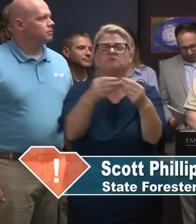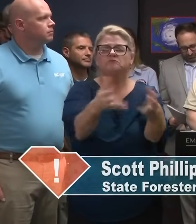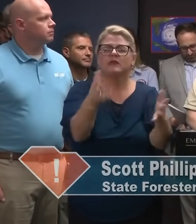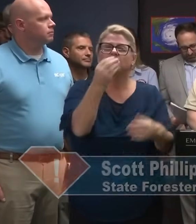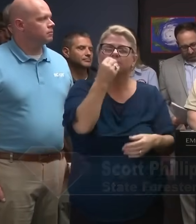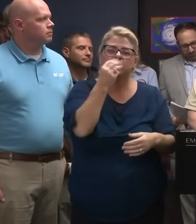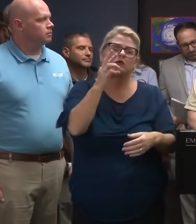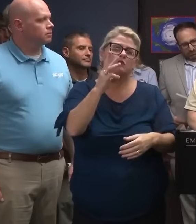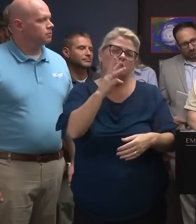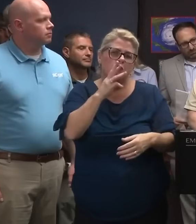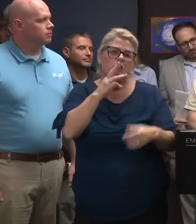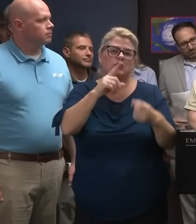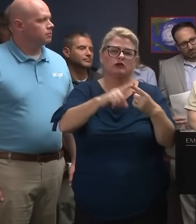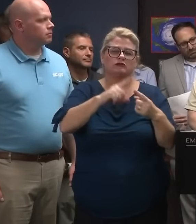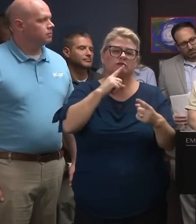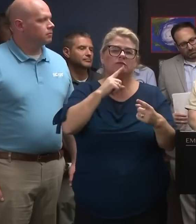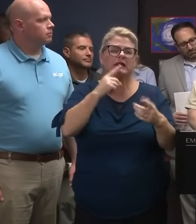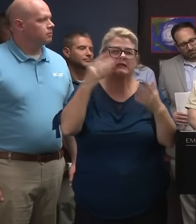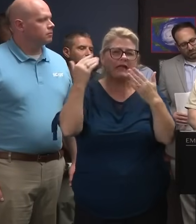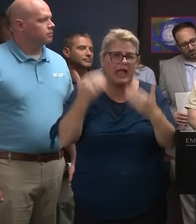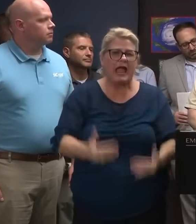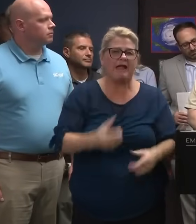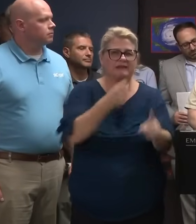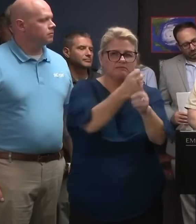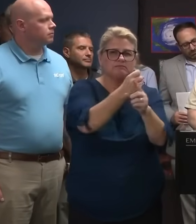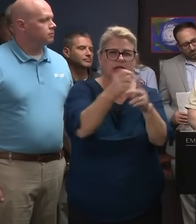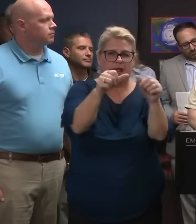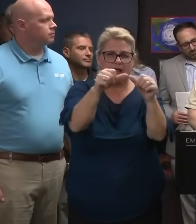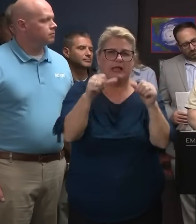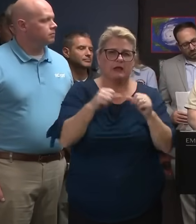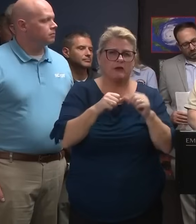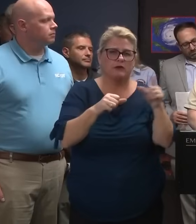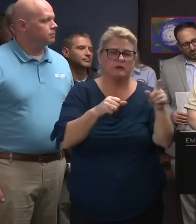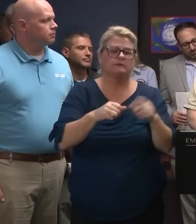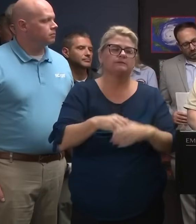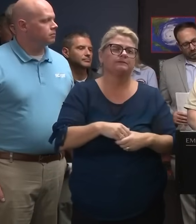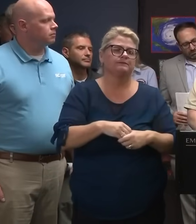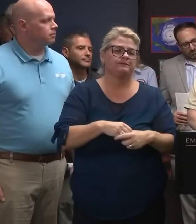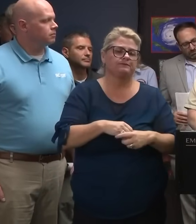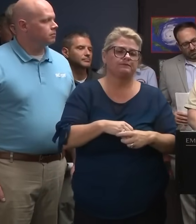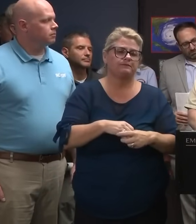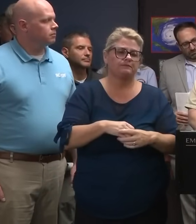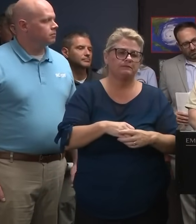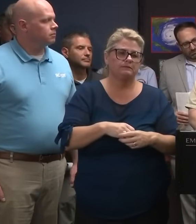food and water to affected areas within the state. The